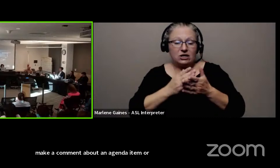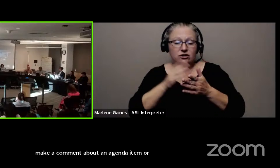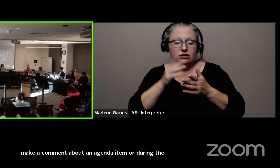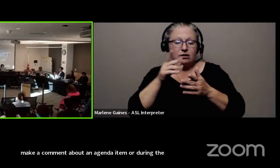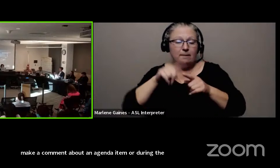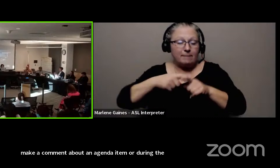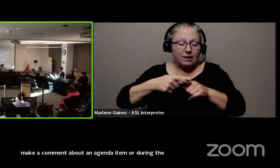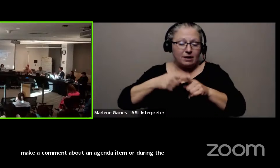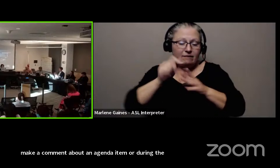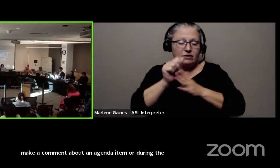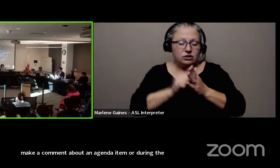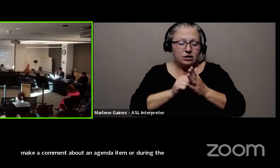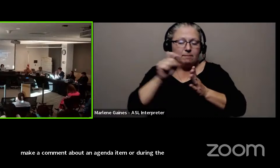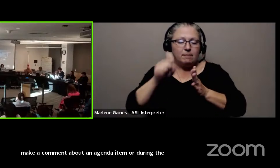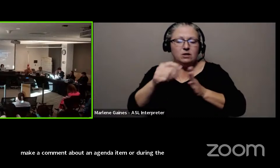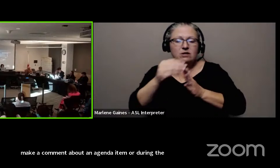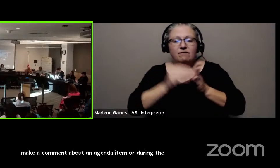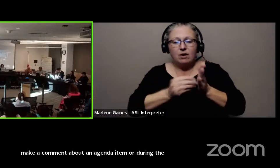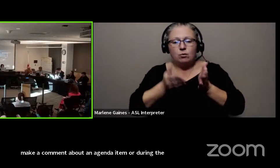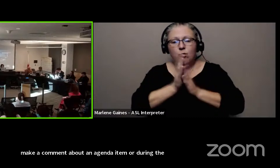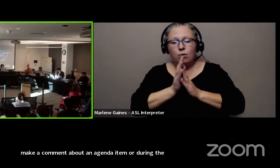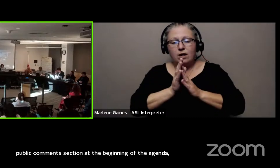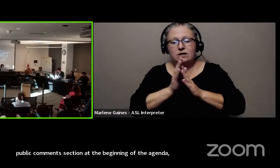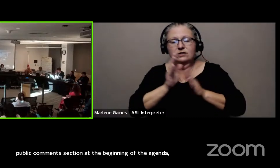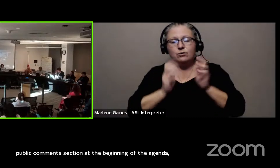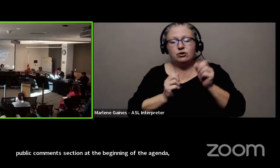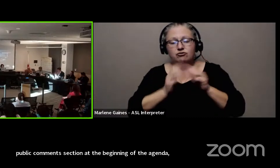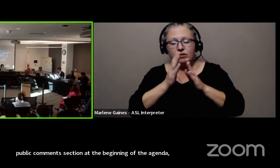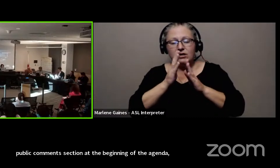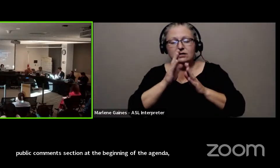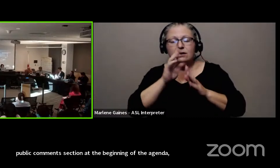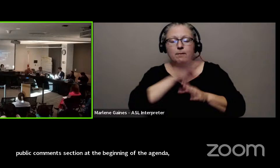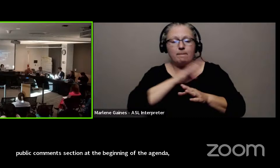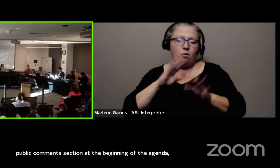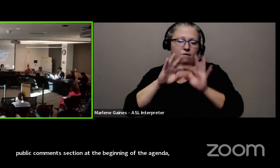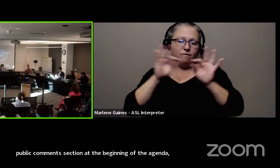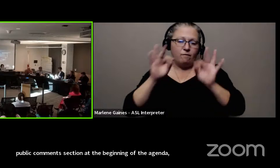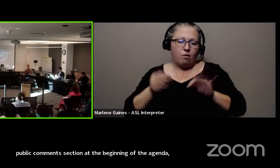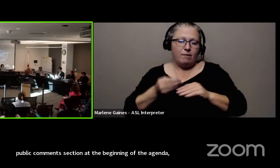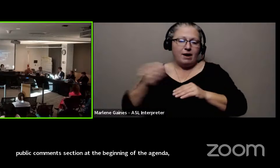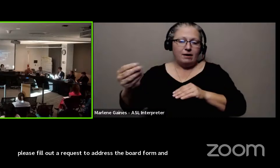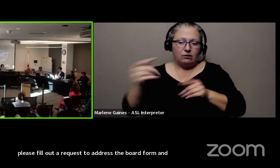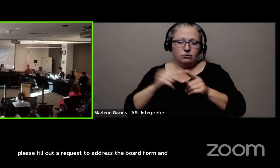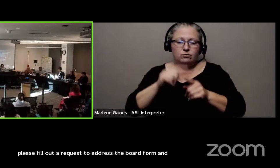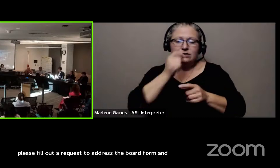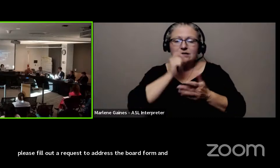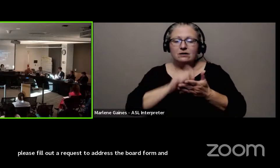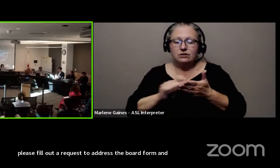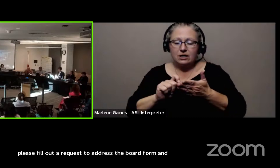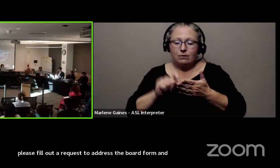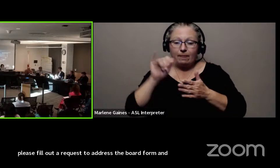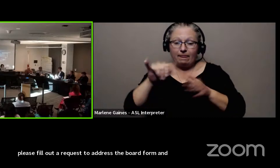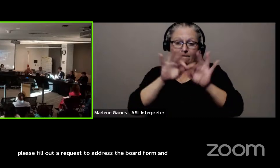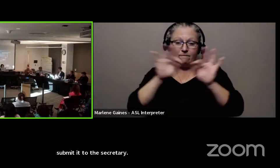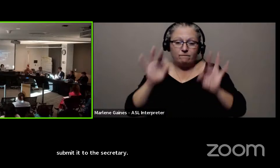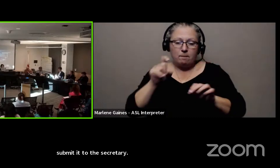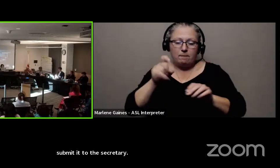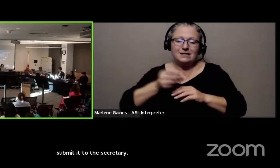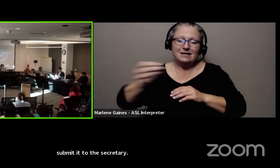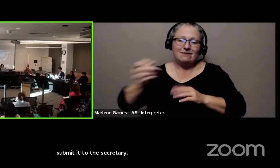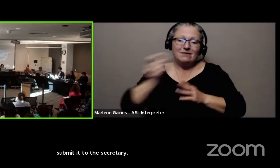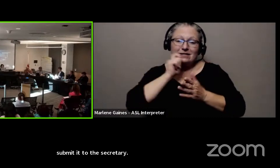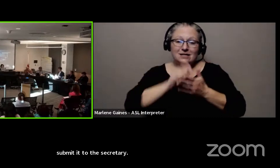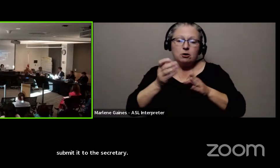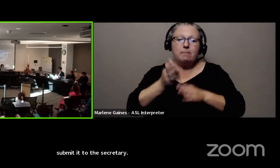agenda, please fill out a request to address the board form and submit it to the secretary. This form should be given to the